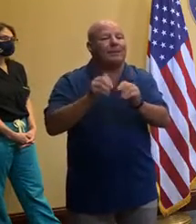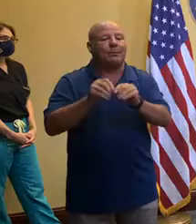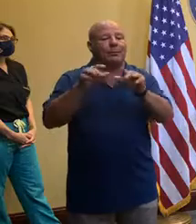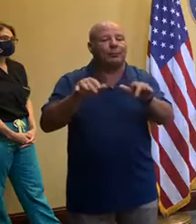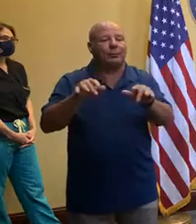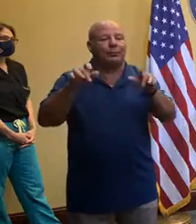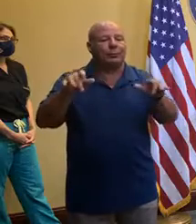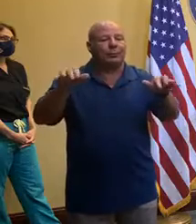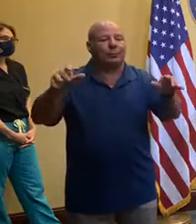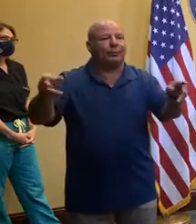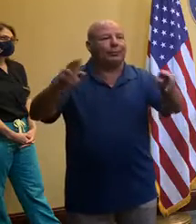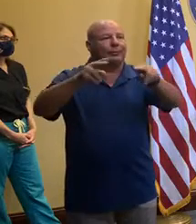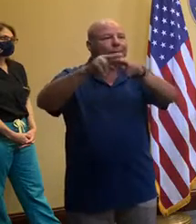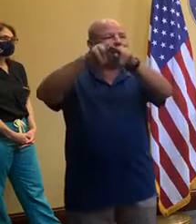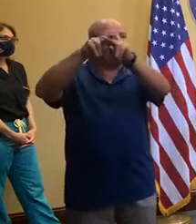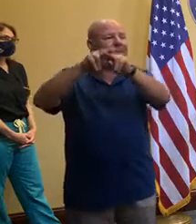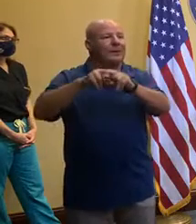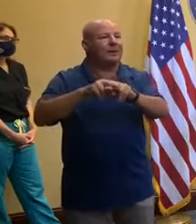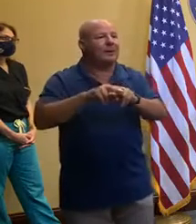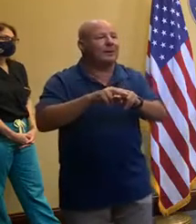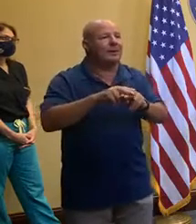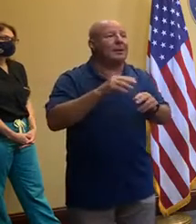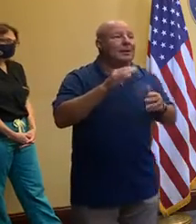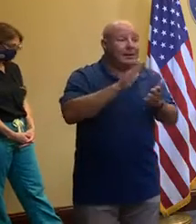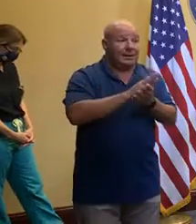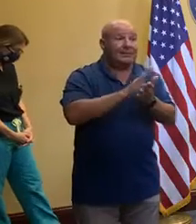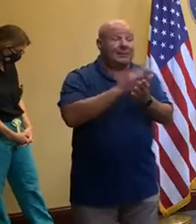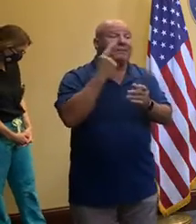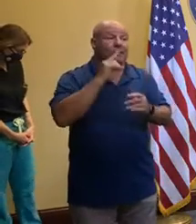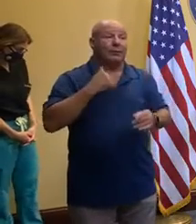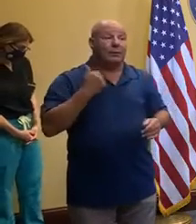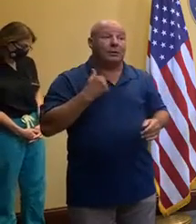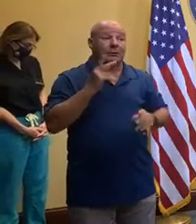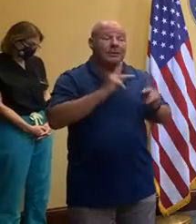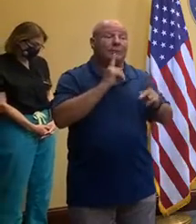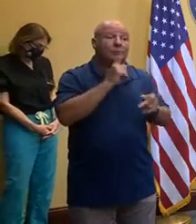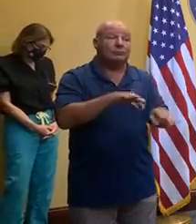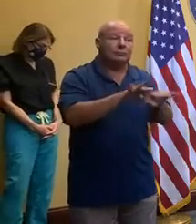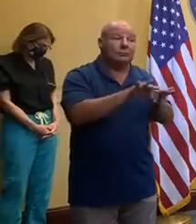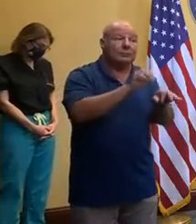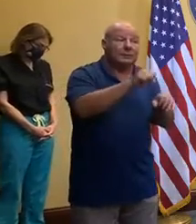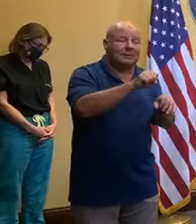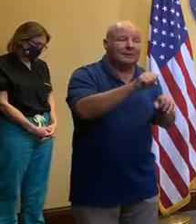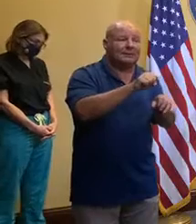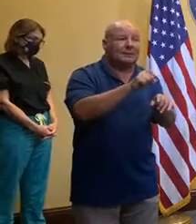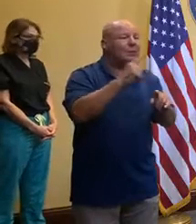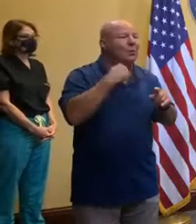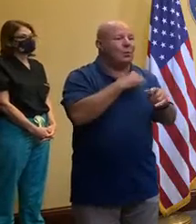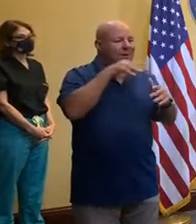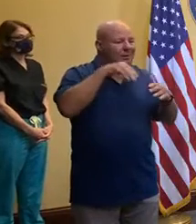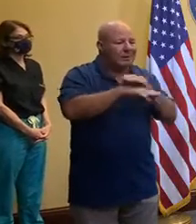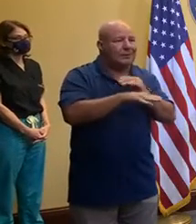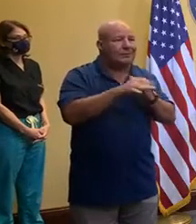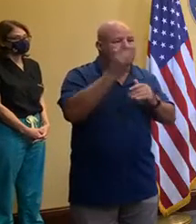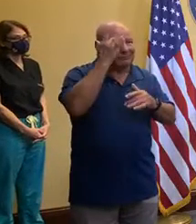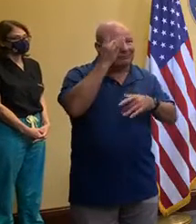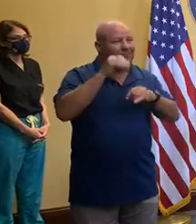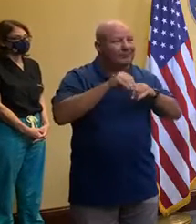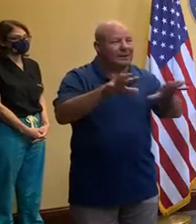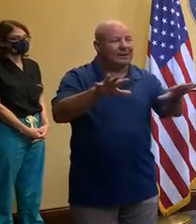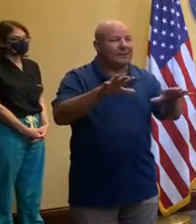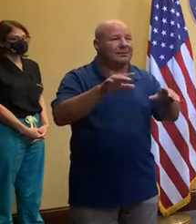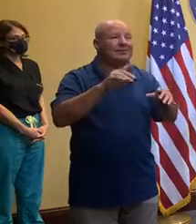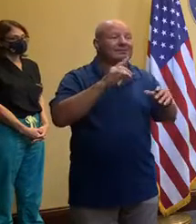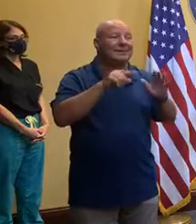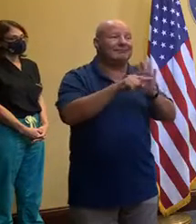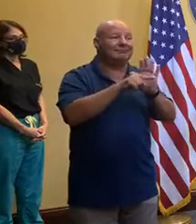our young people, which is essential, understanding that we entered into this pandemic at a deficit